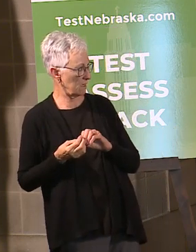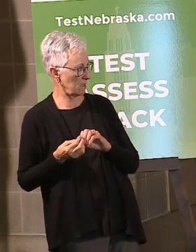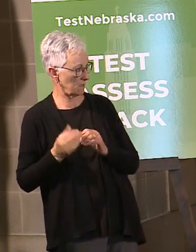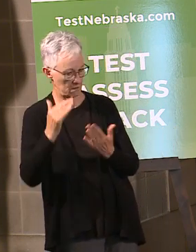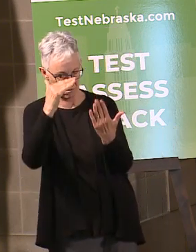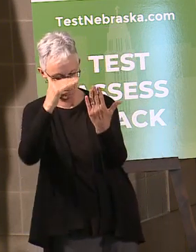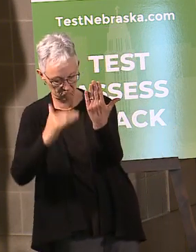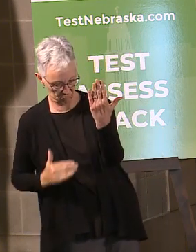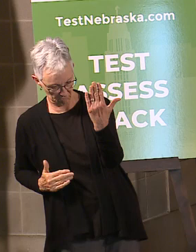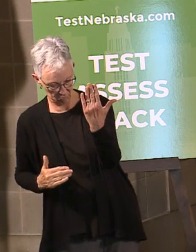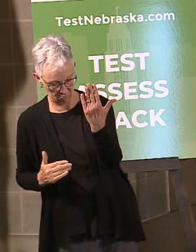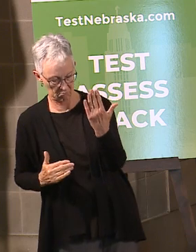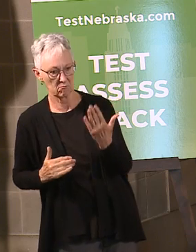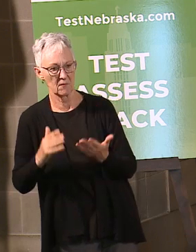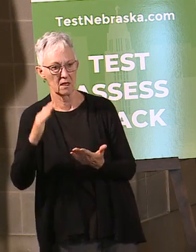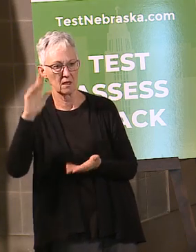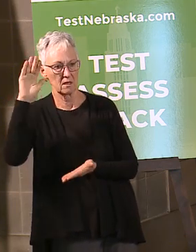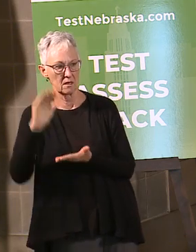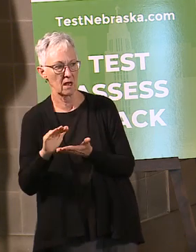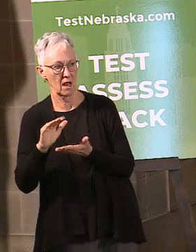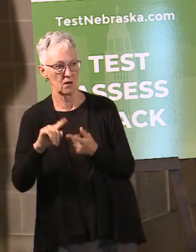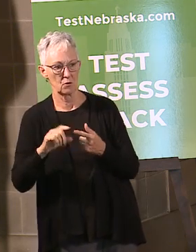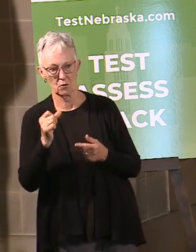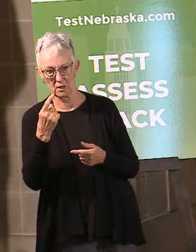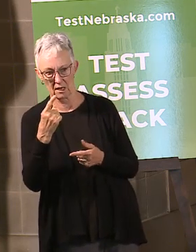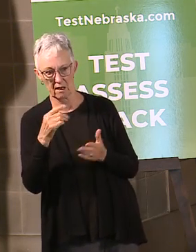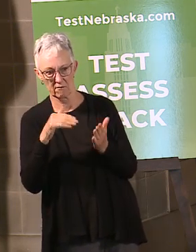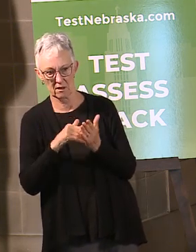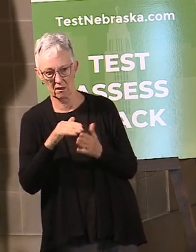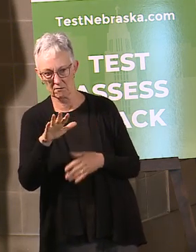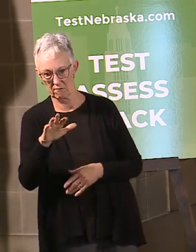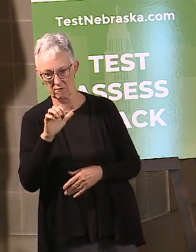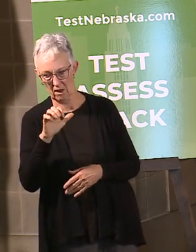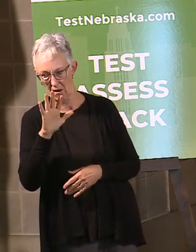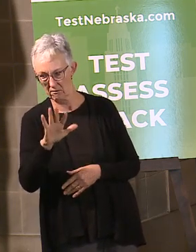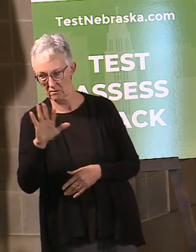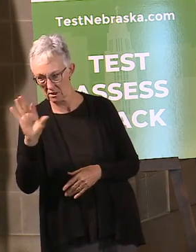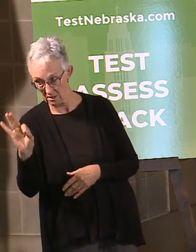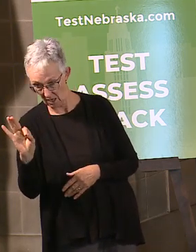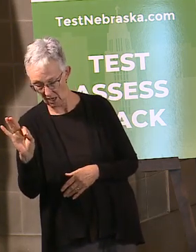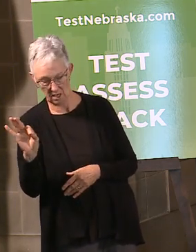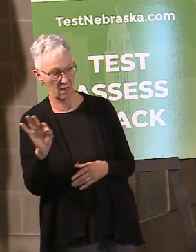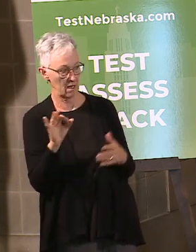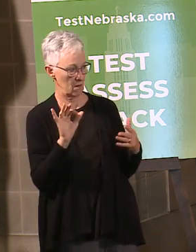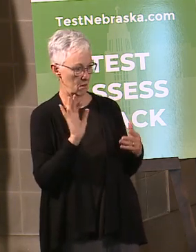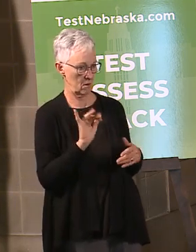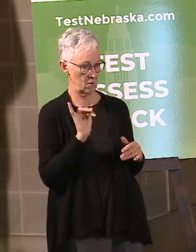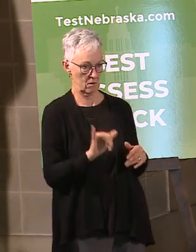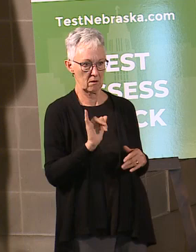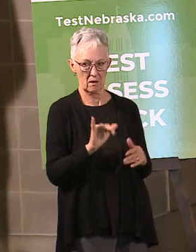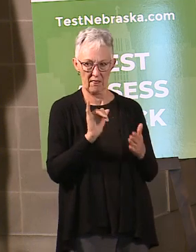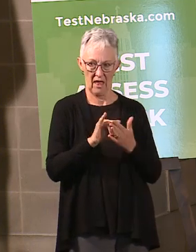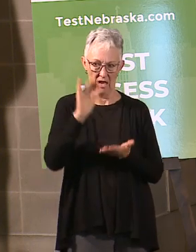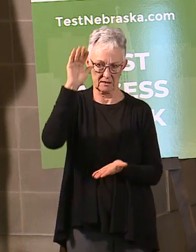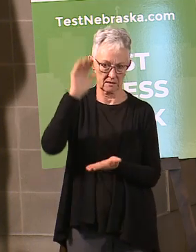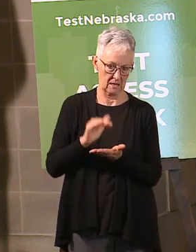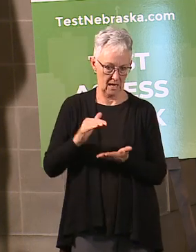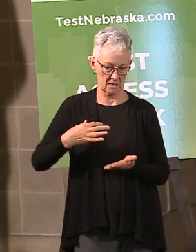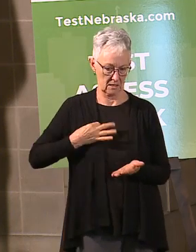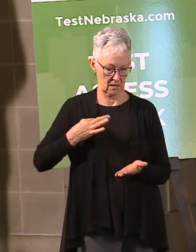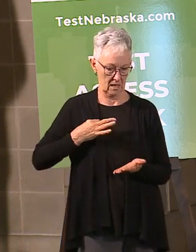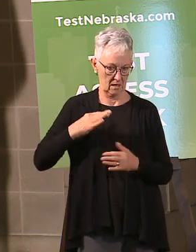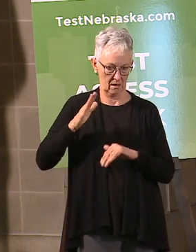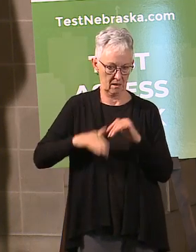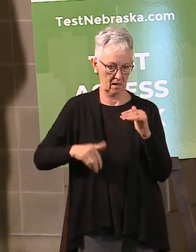list of backlog, if you will, is down to 11,559. And we consider that is less claims than we've received in the